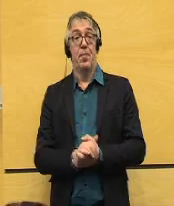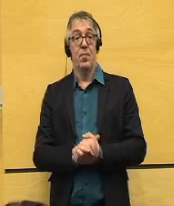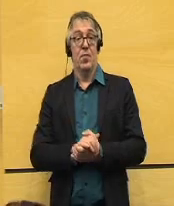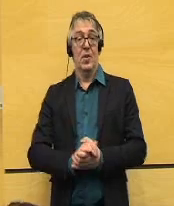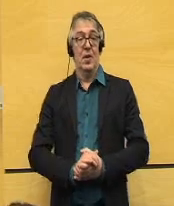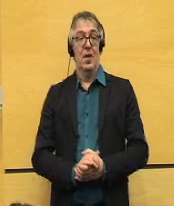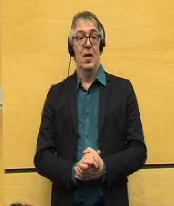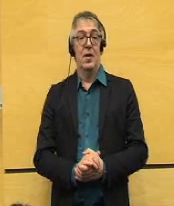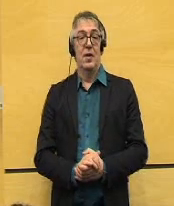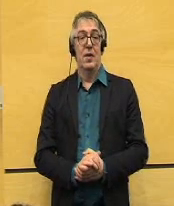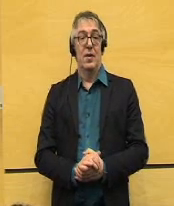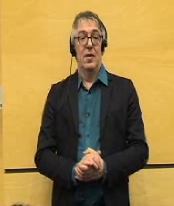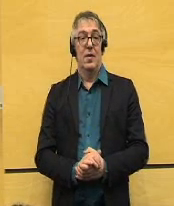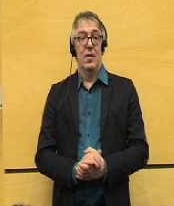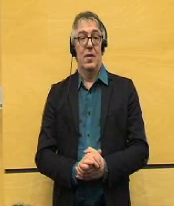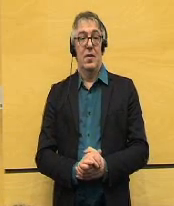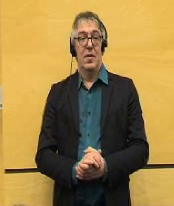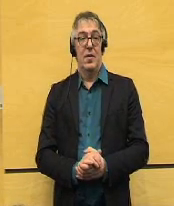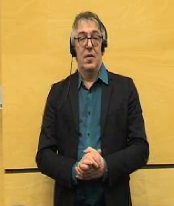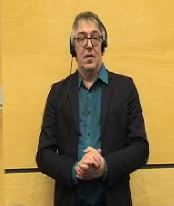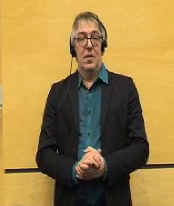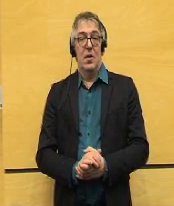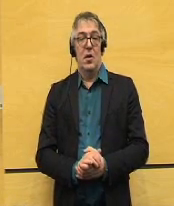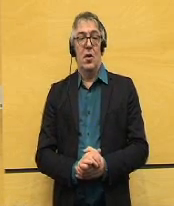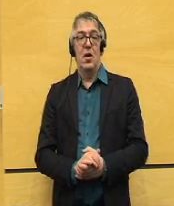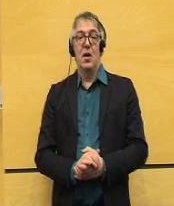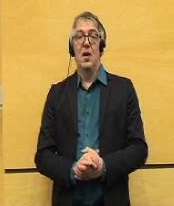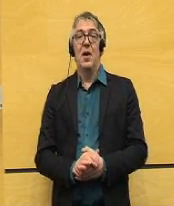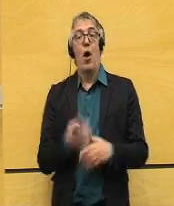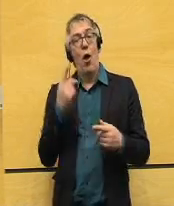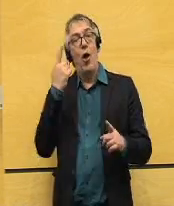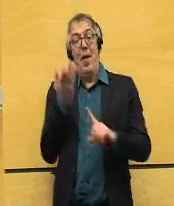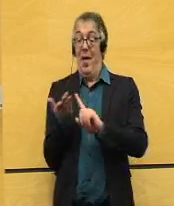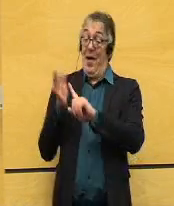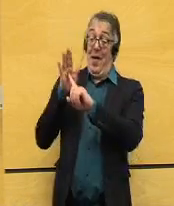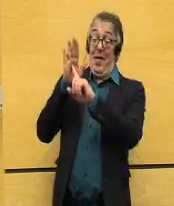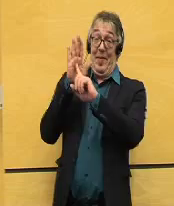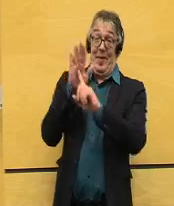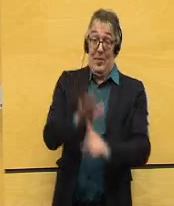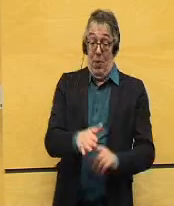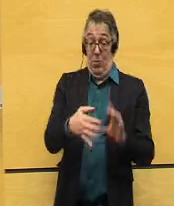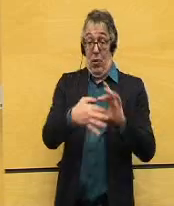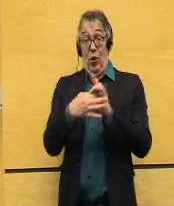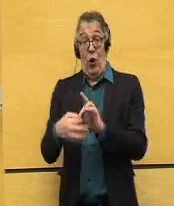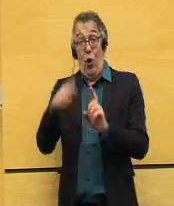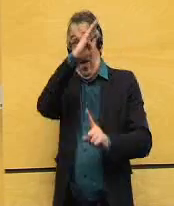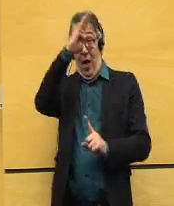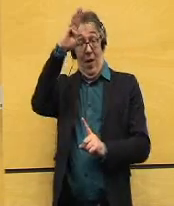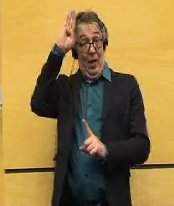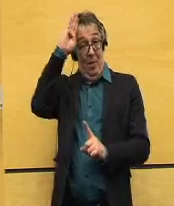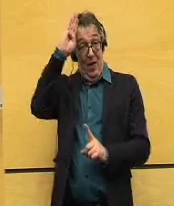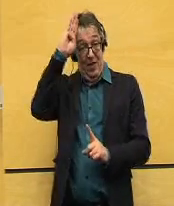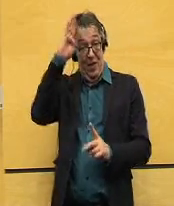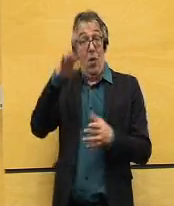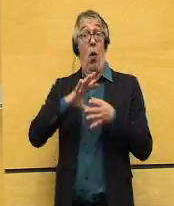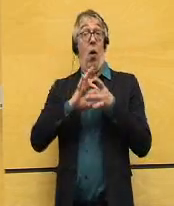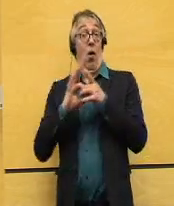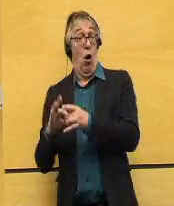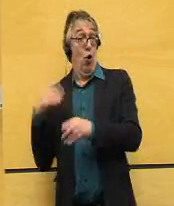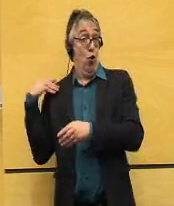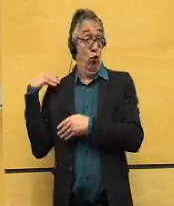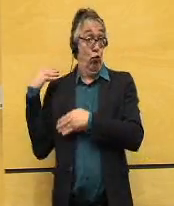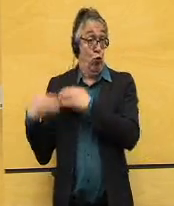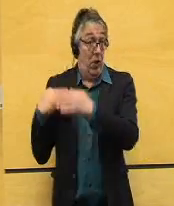discriminatory actions in regard to academic purposes, traditional purposes, or for the